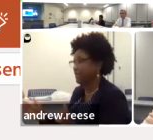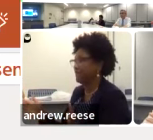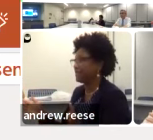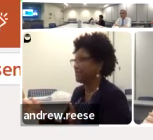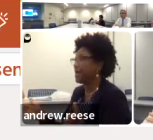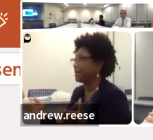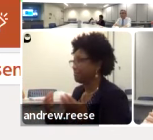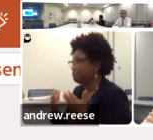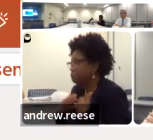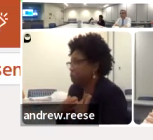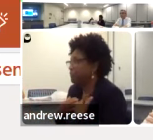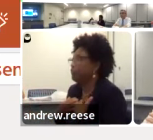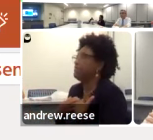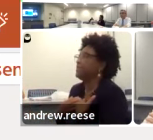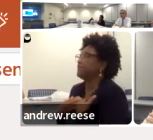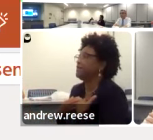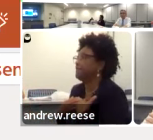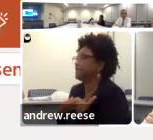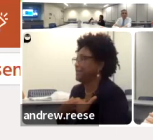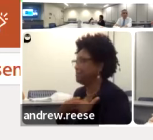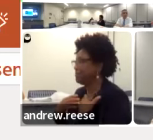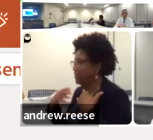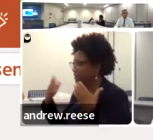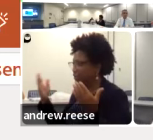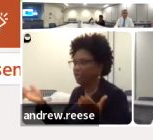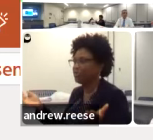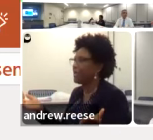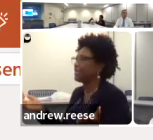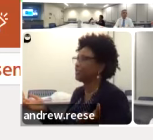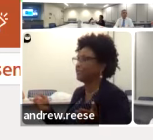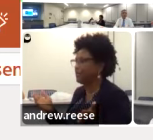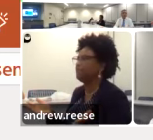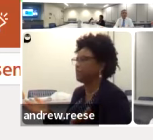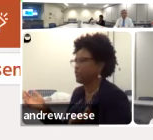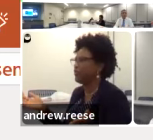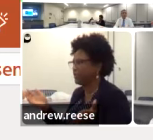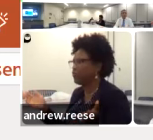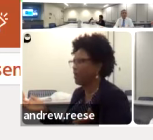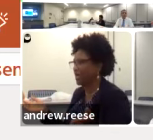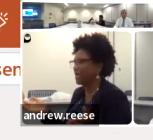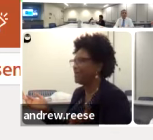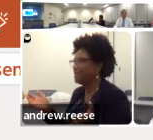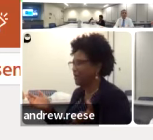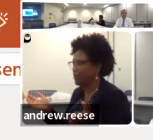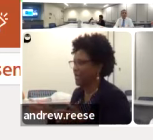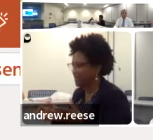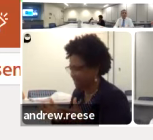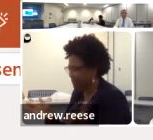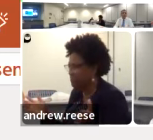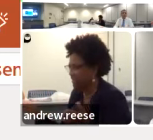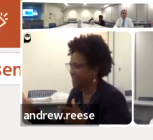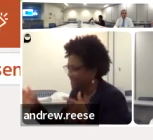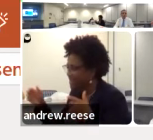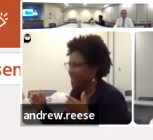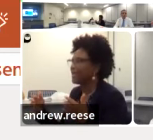other benefits like improvement of self-esteem, social connections. They look forward to going to work and all that,